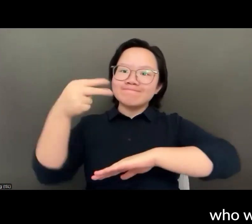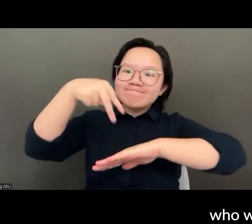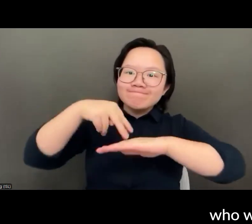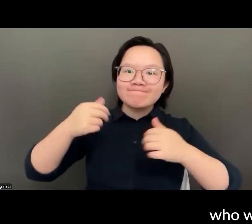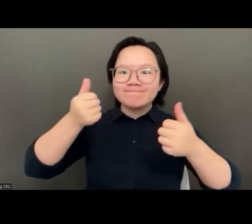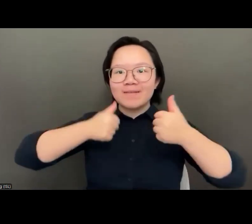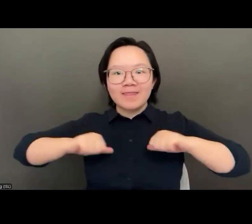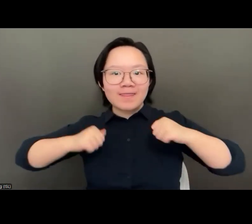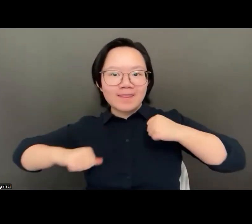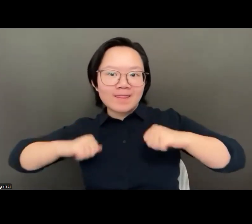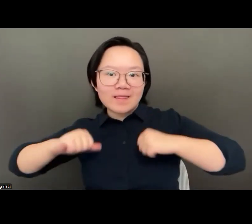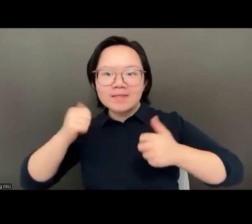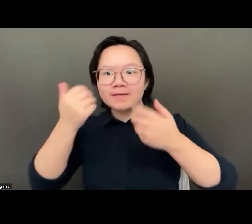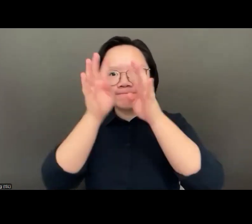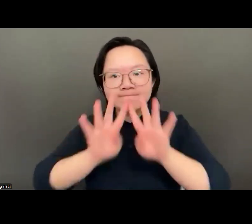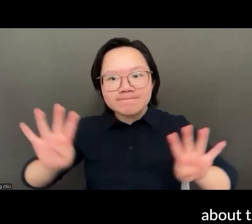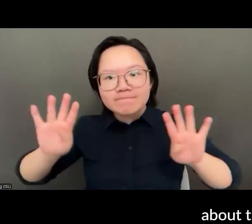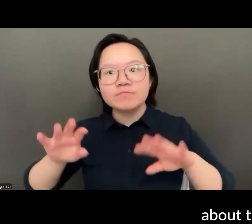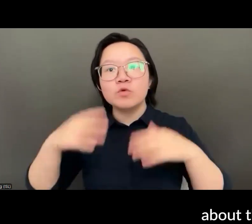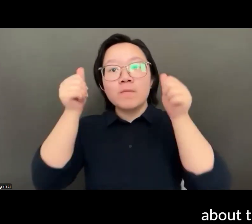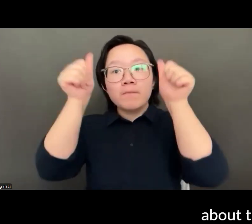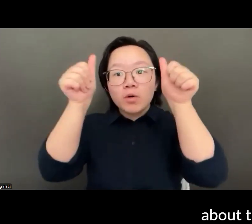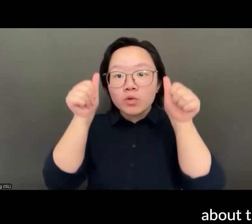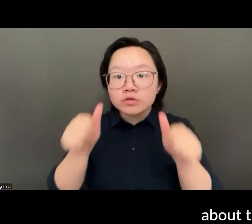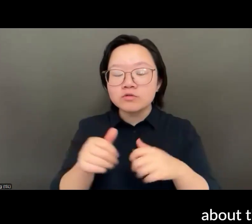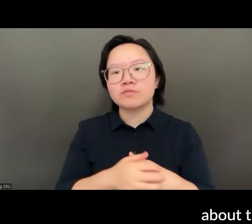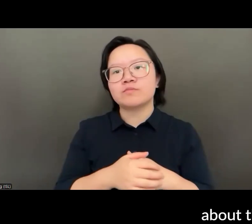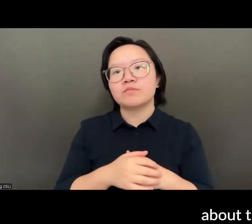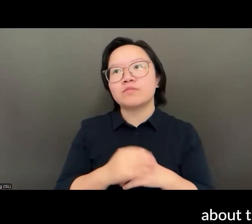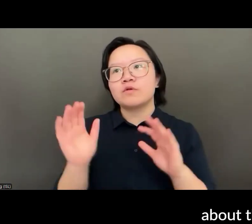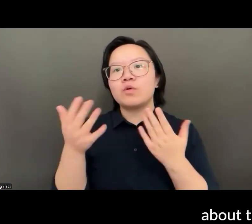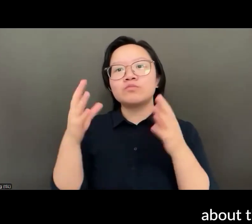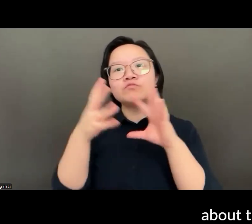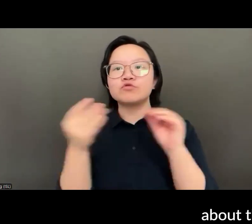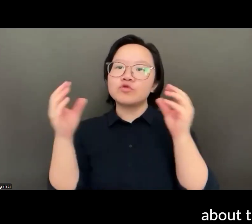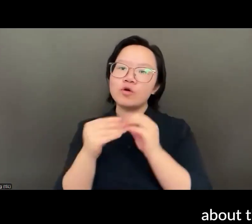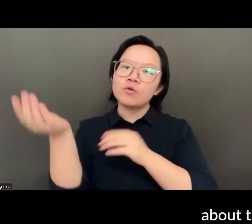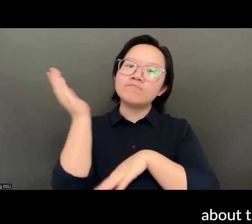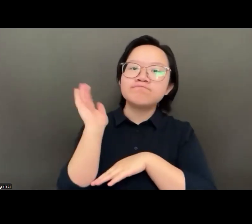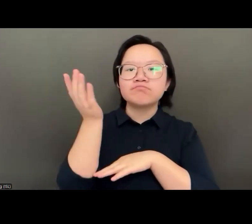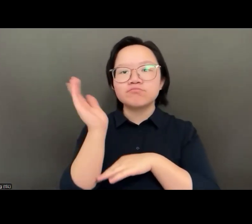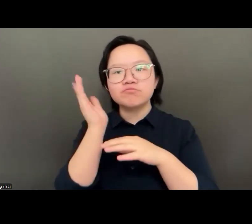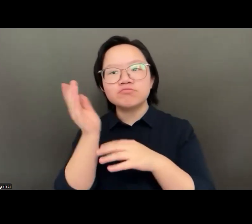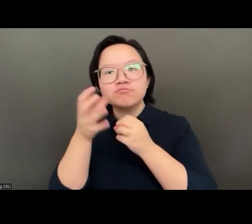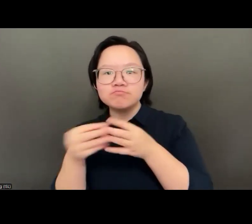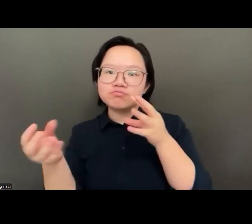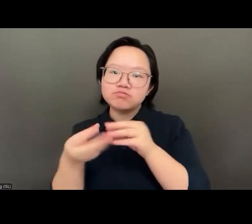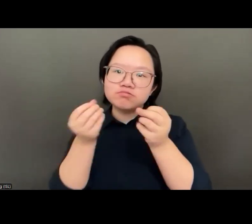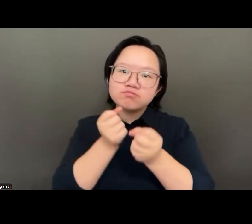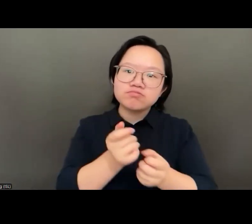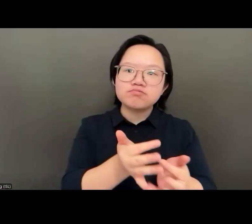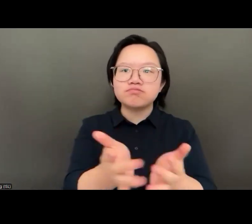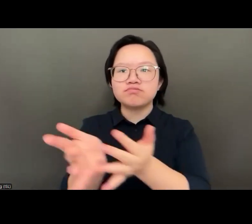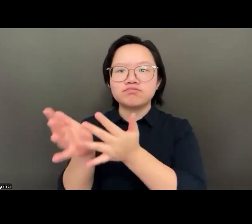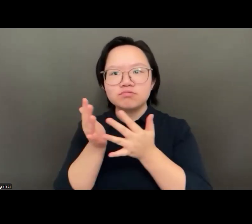one-on-one with families. And just Niroj has already spoken about the individualized support that they received. So having those